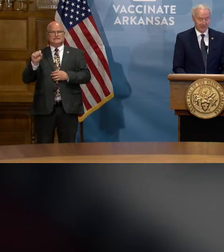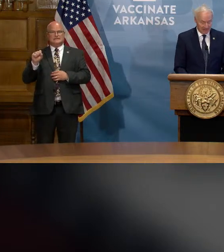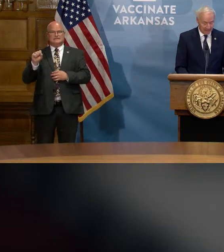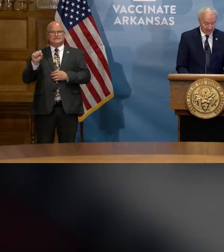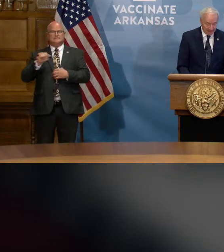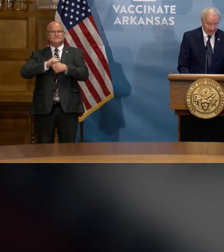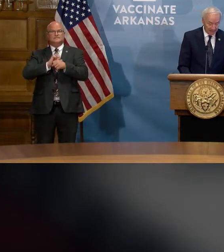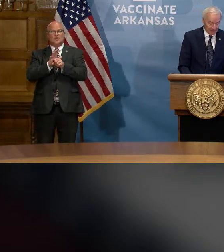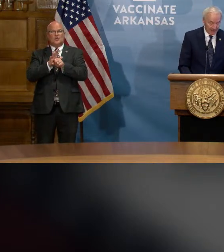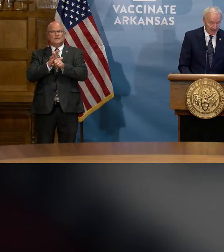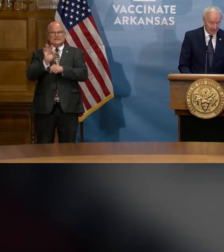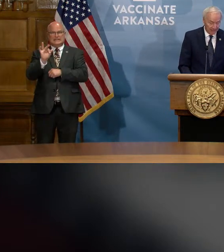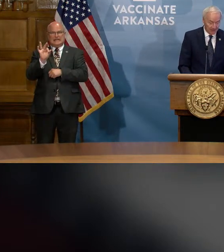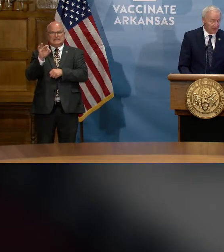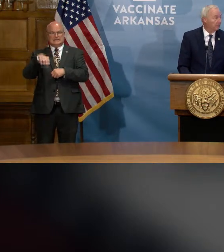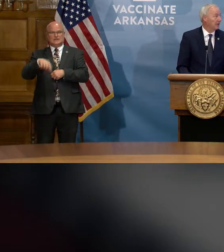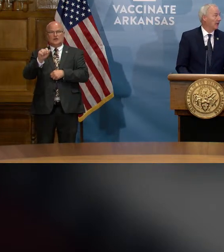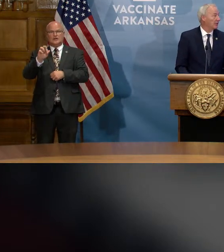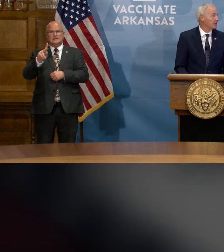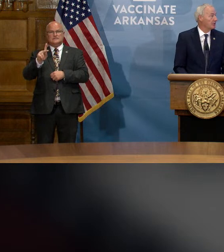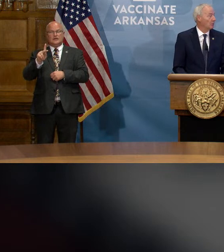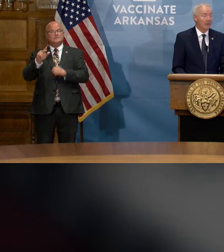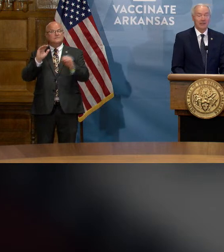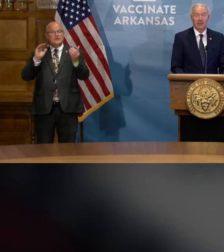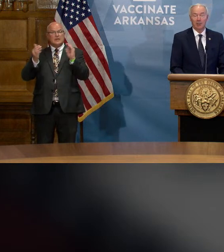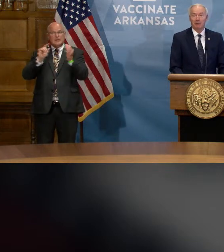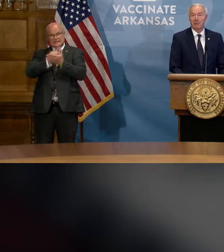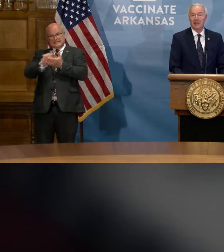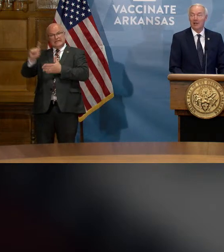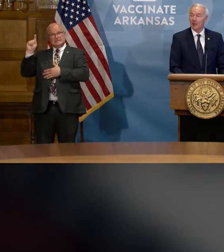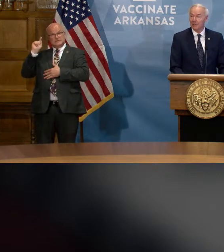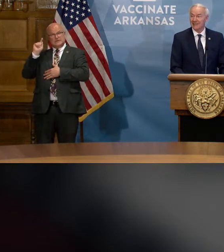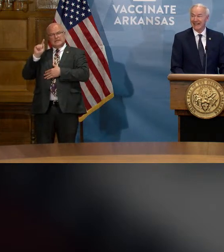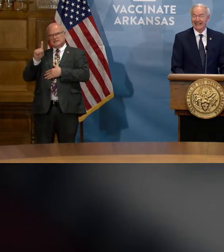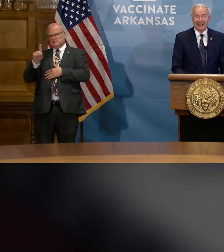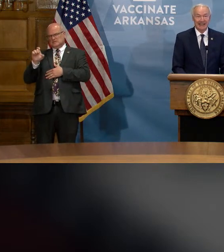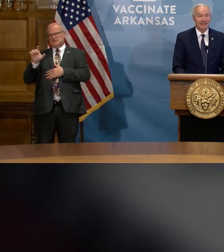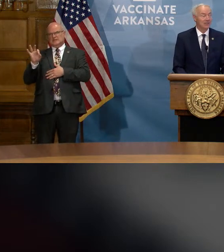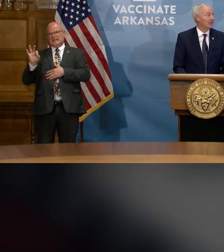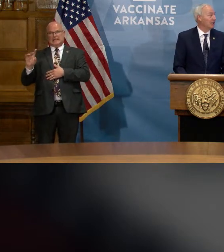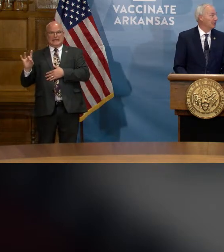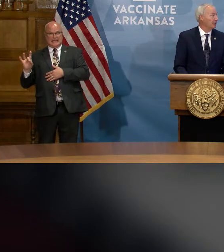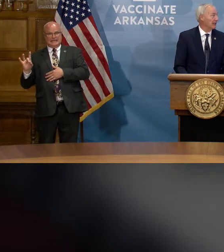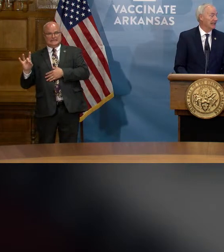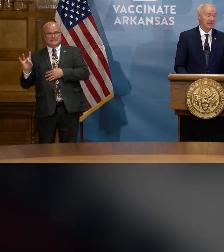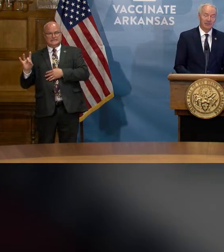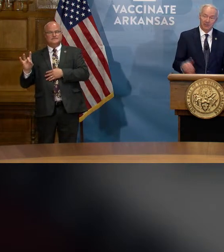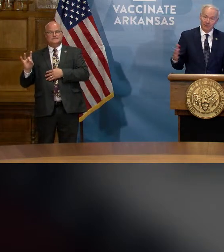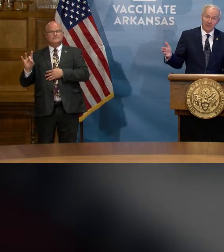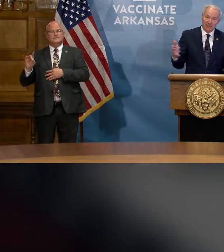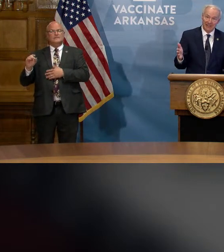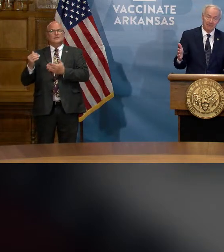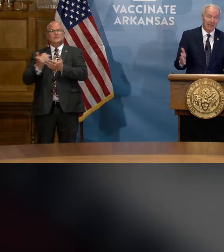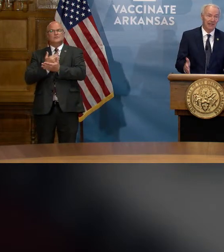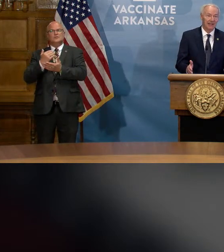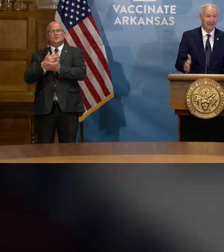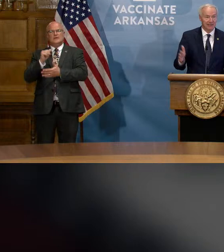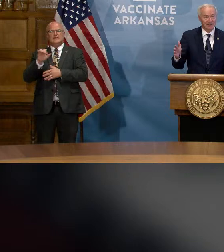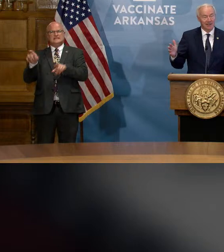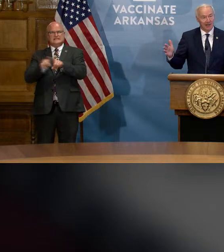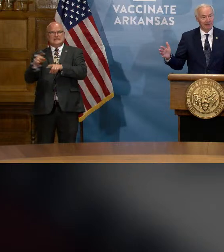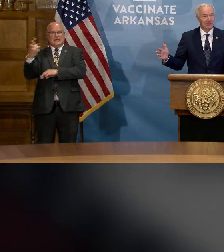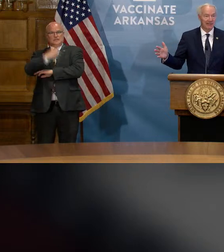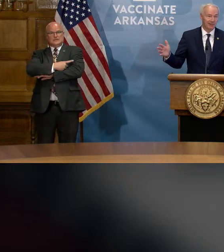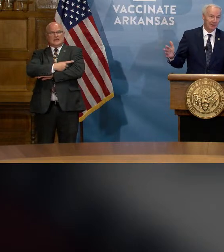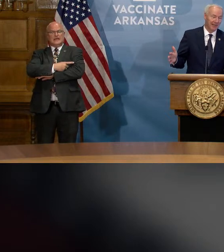of COVID-19, and this compares to a week ago of about 198 new cases on the same day.